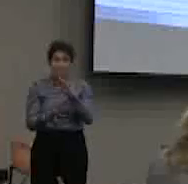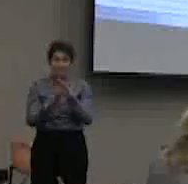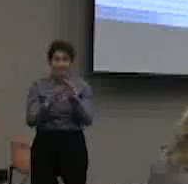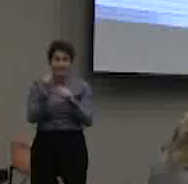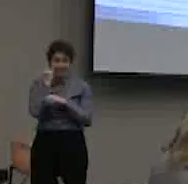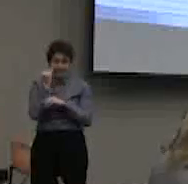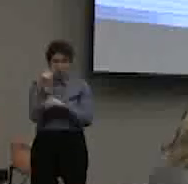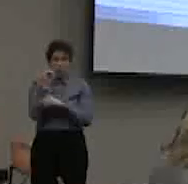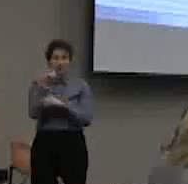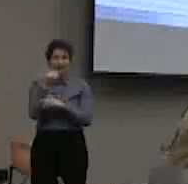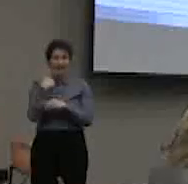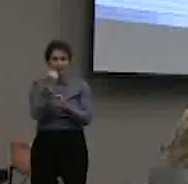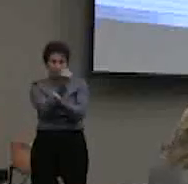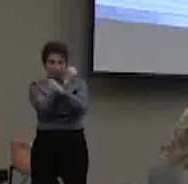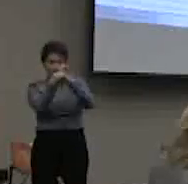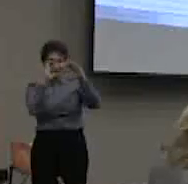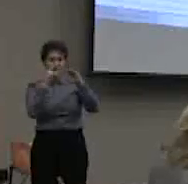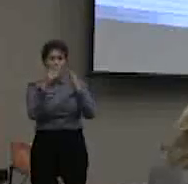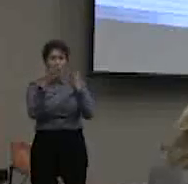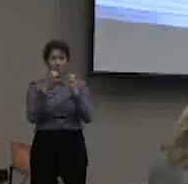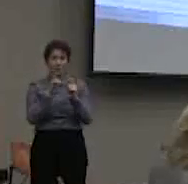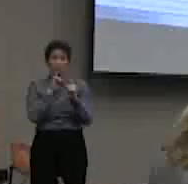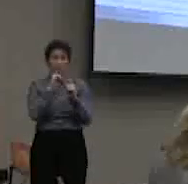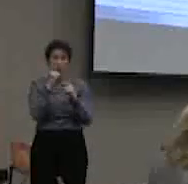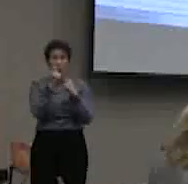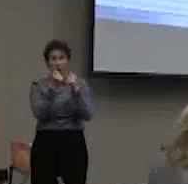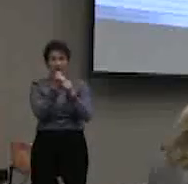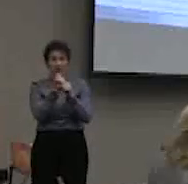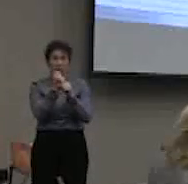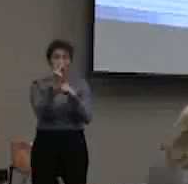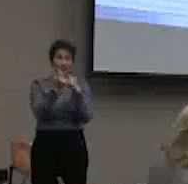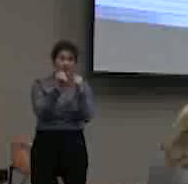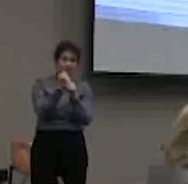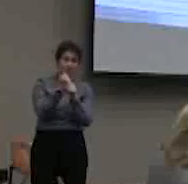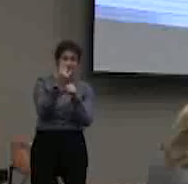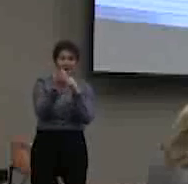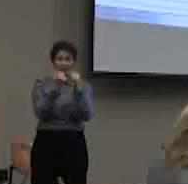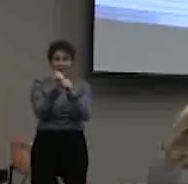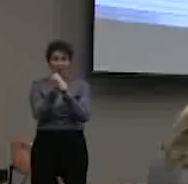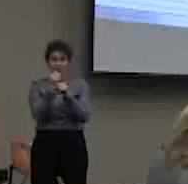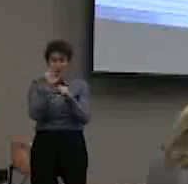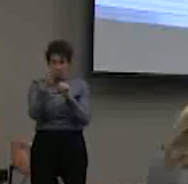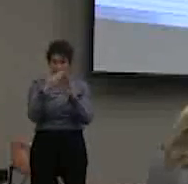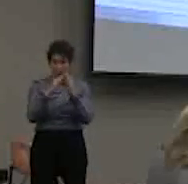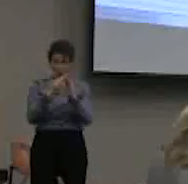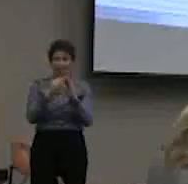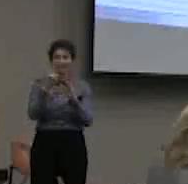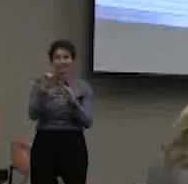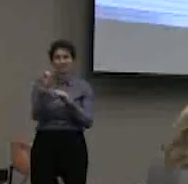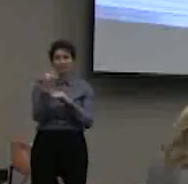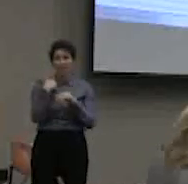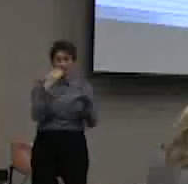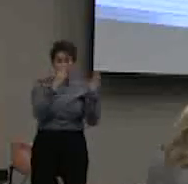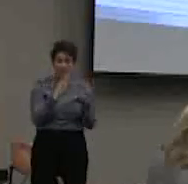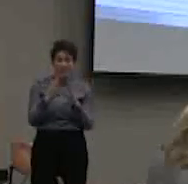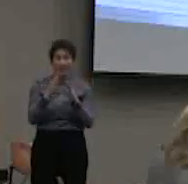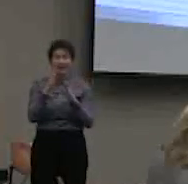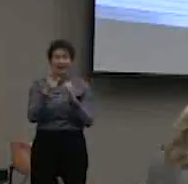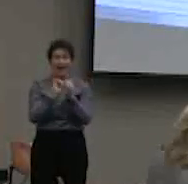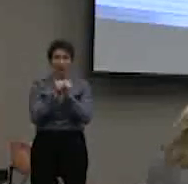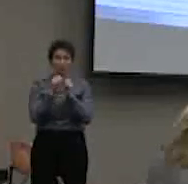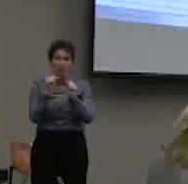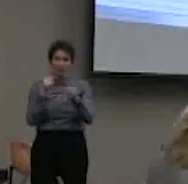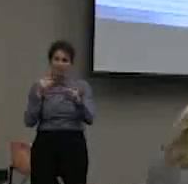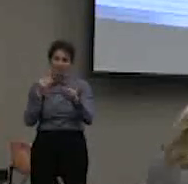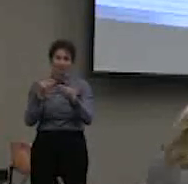you should have a vision for what you want to be true in a year, 3 years, 5 years in your community, and a plan to move your local community to, you